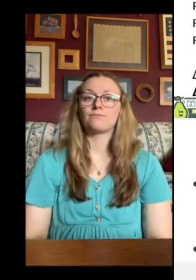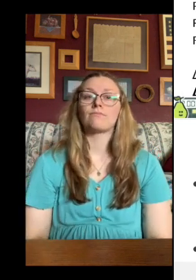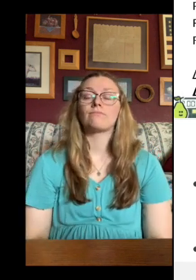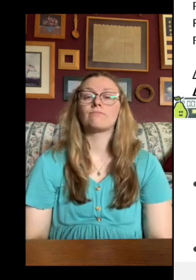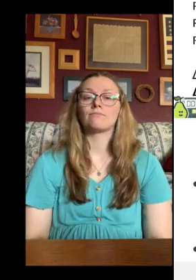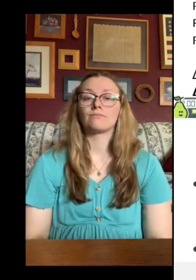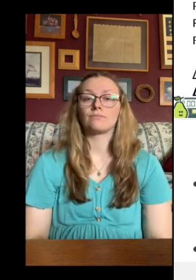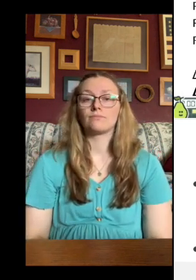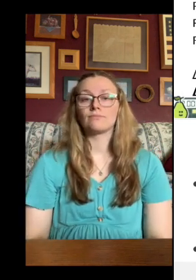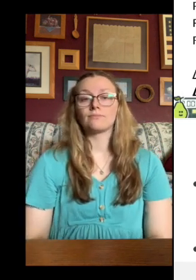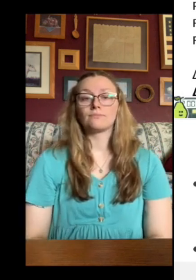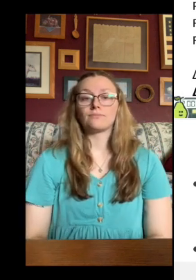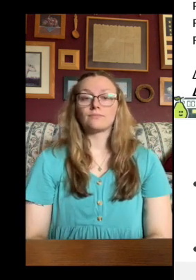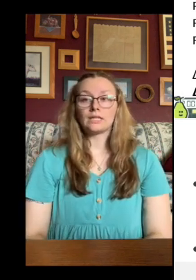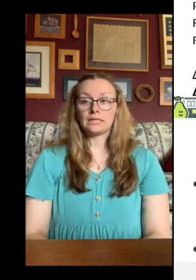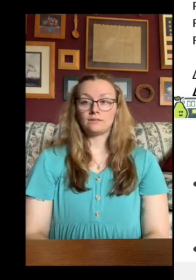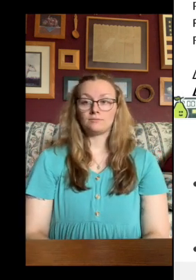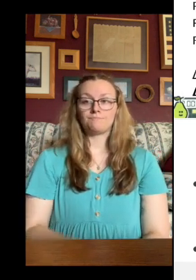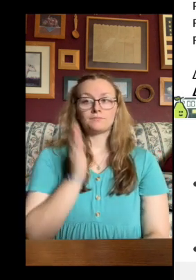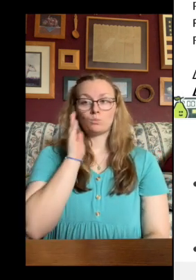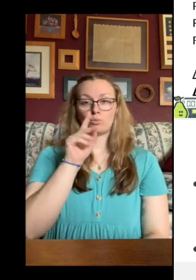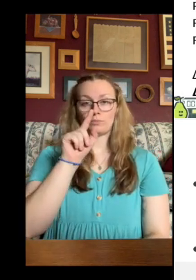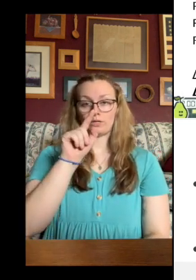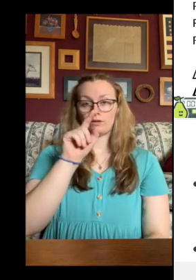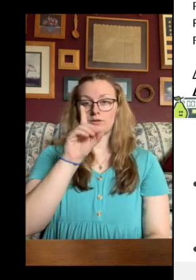And this would be your delta H.